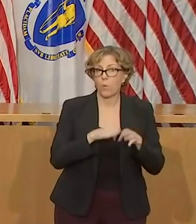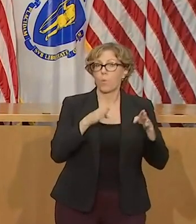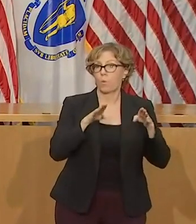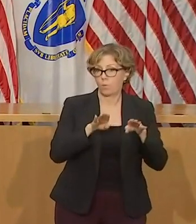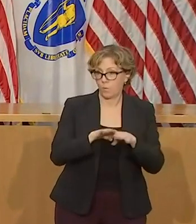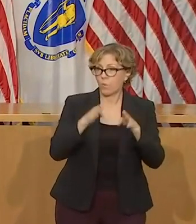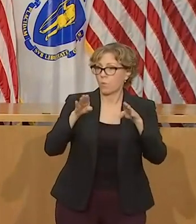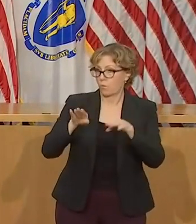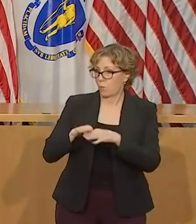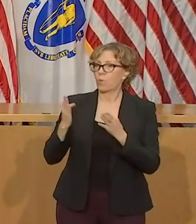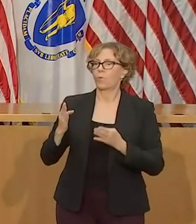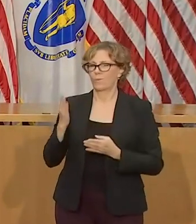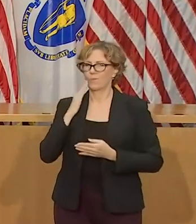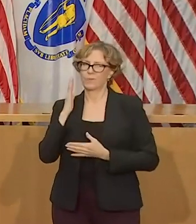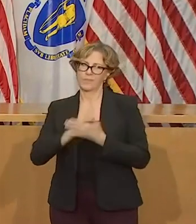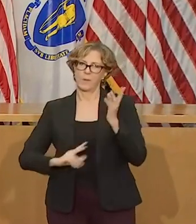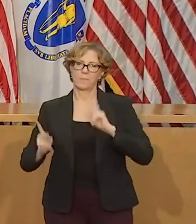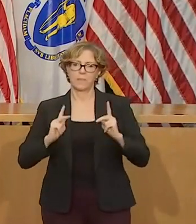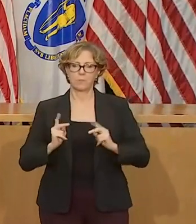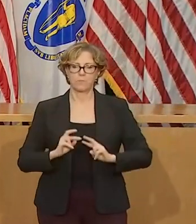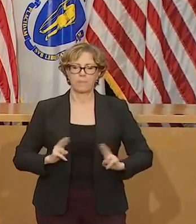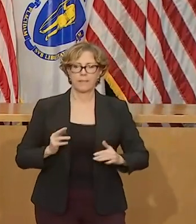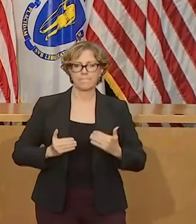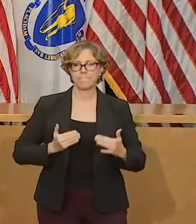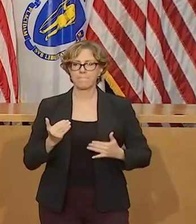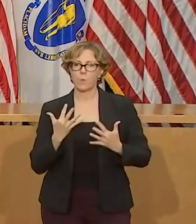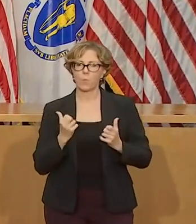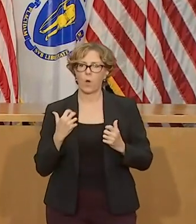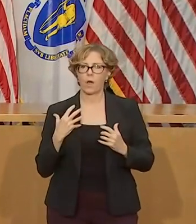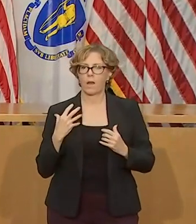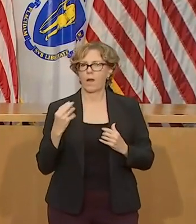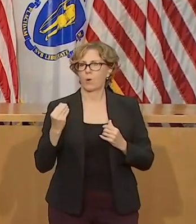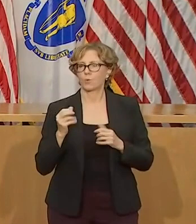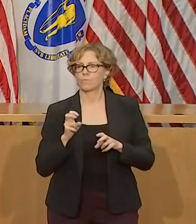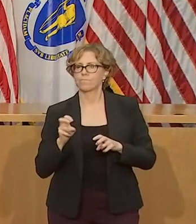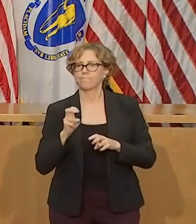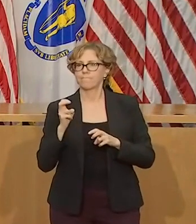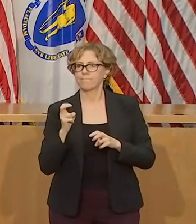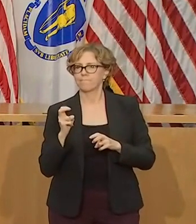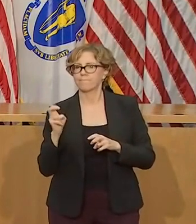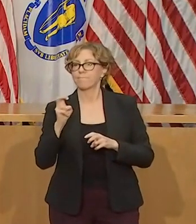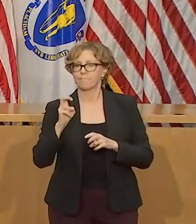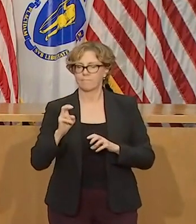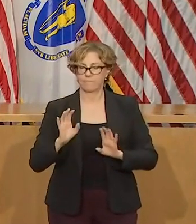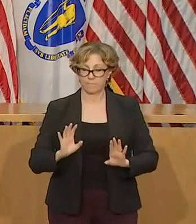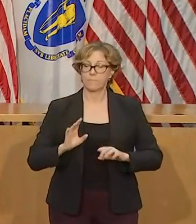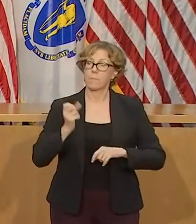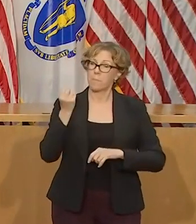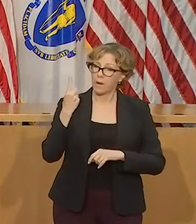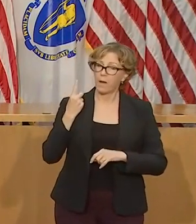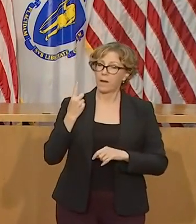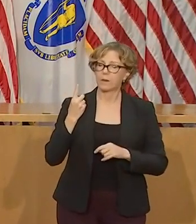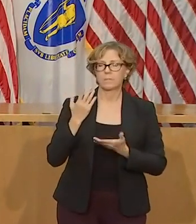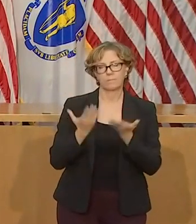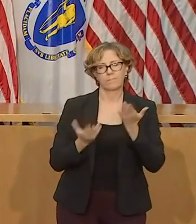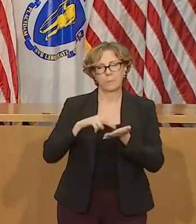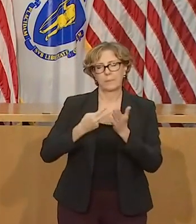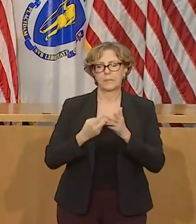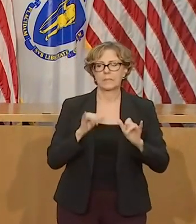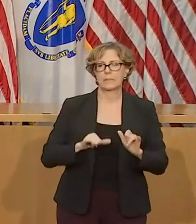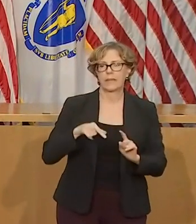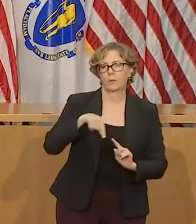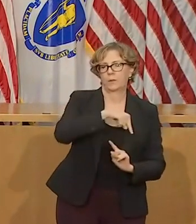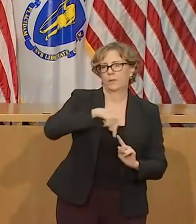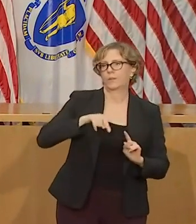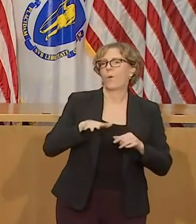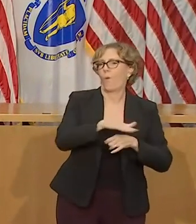to planning a few days out of town at some point over the course of the summer. For lots of people, that probably means staying a little closer to home, somewhere